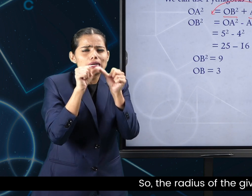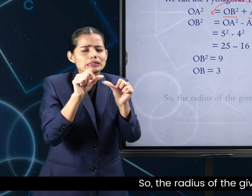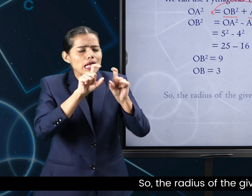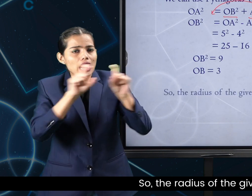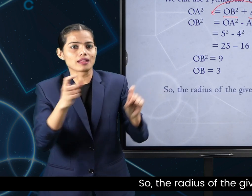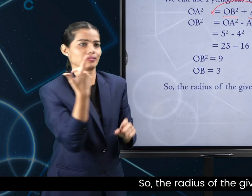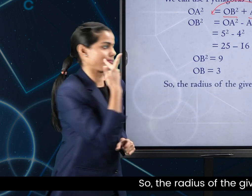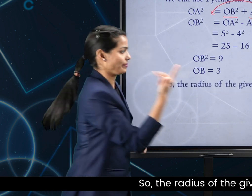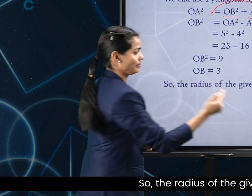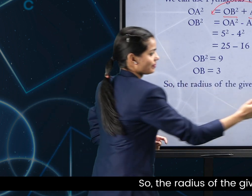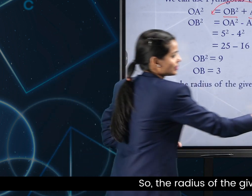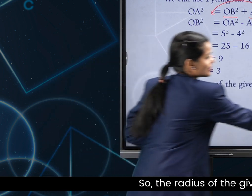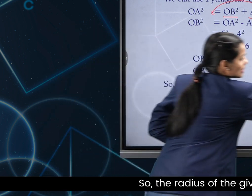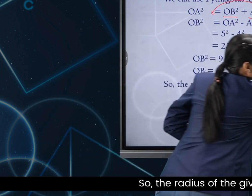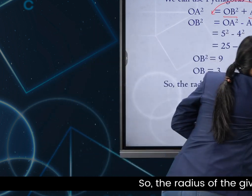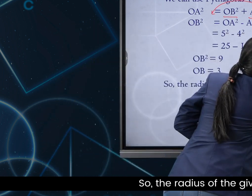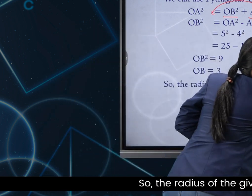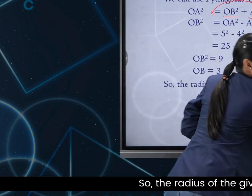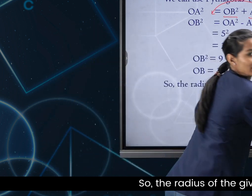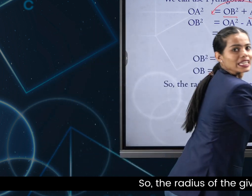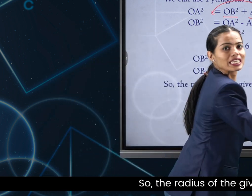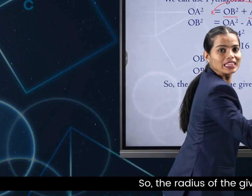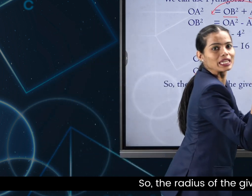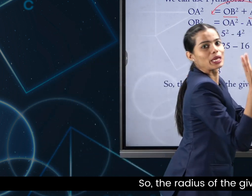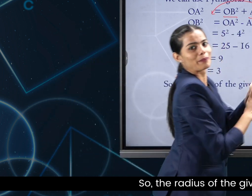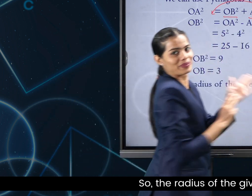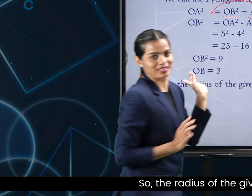So, the radius of the given circle is 3 cm.